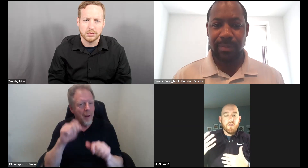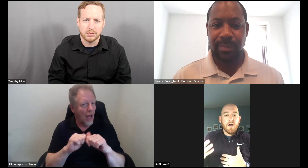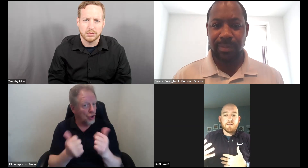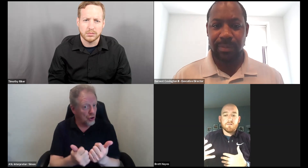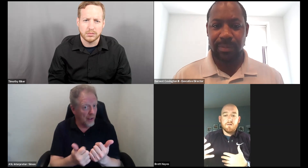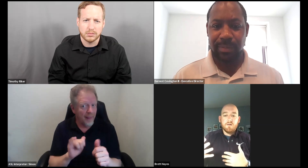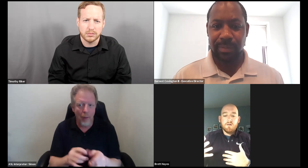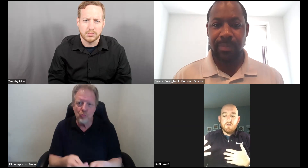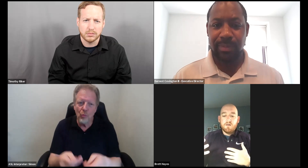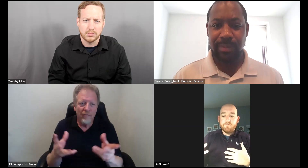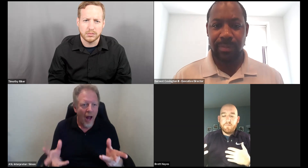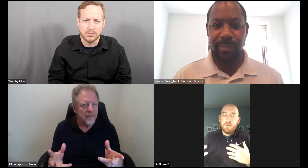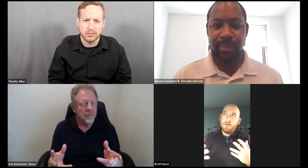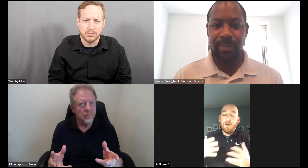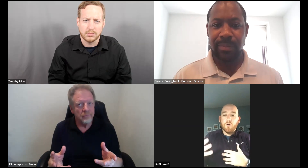that provides